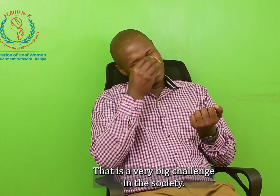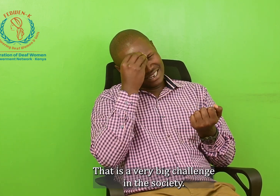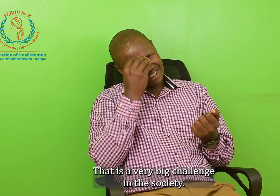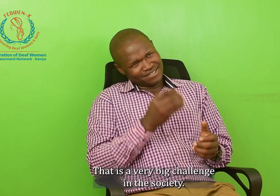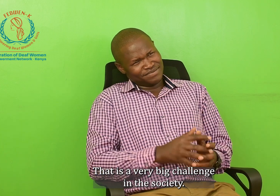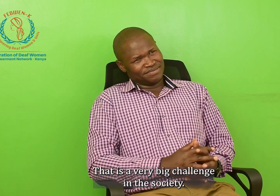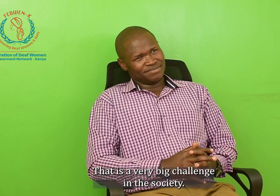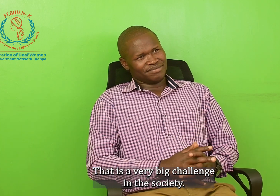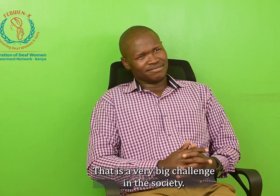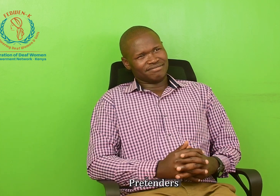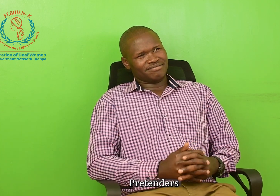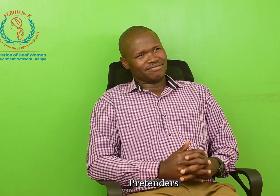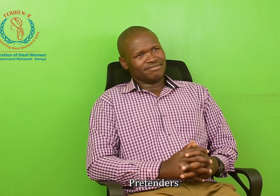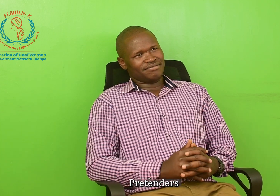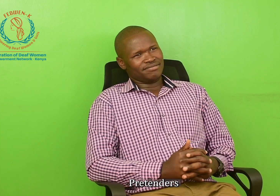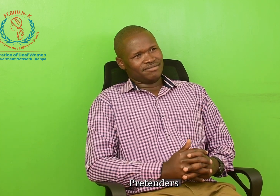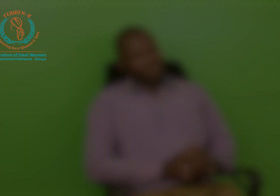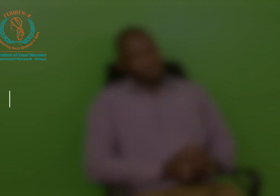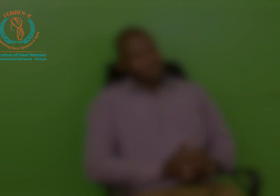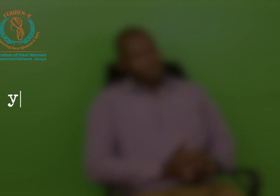in the society, pretenders.